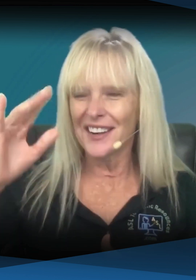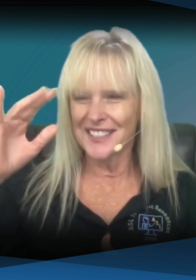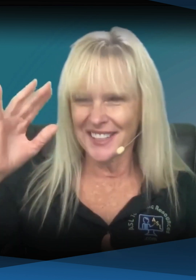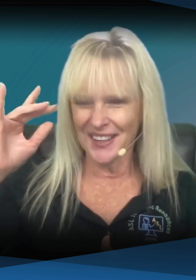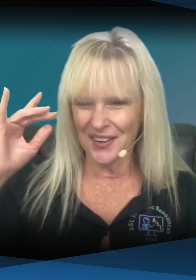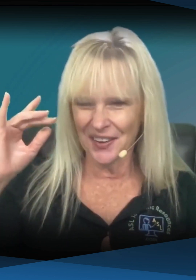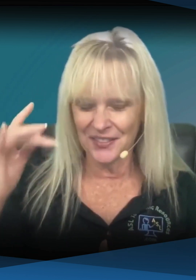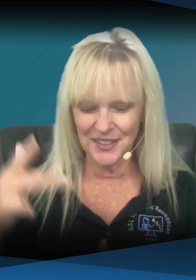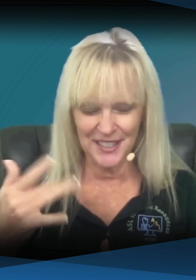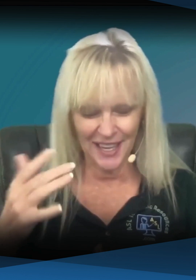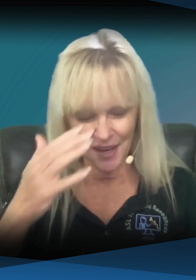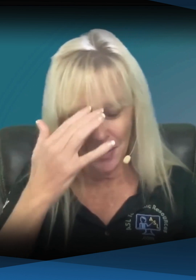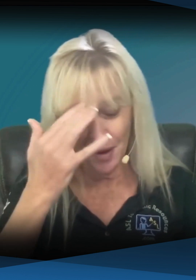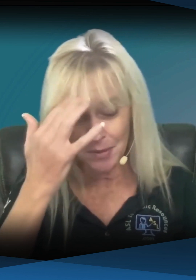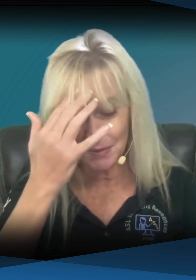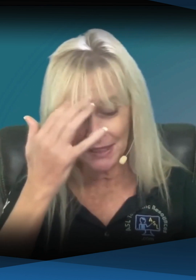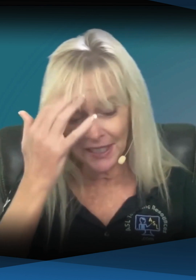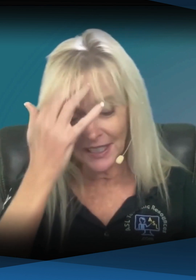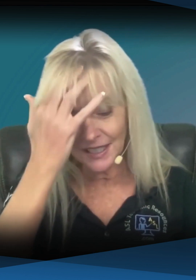eons ago. It feels like probably